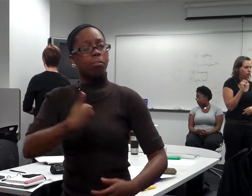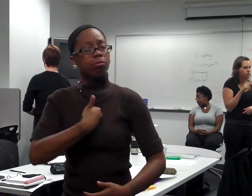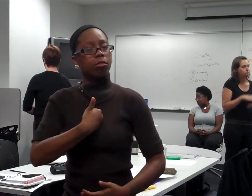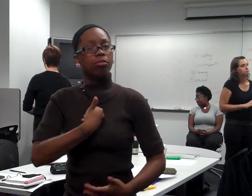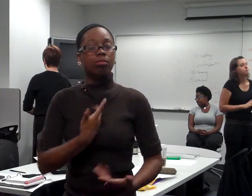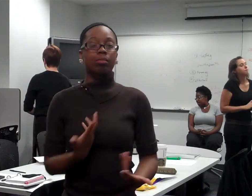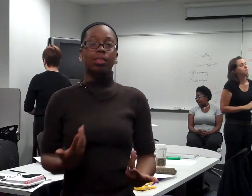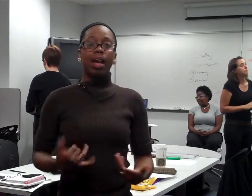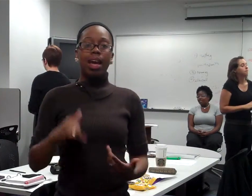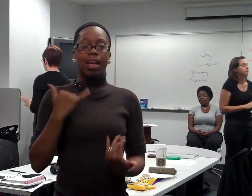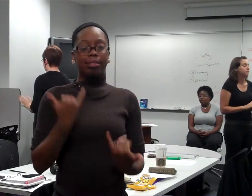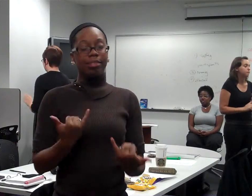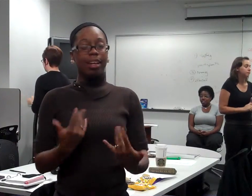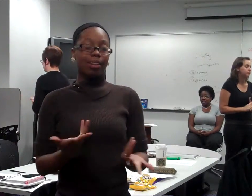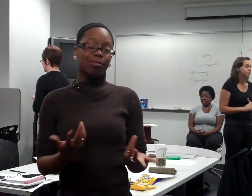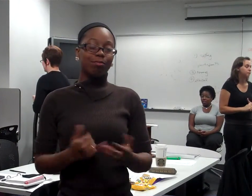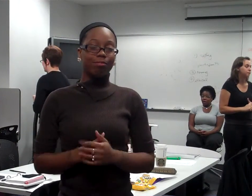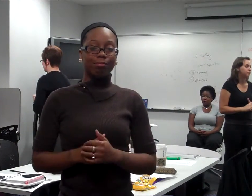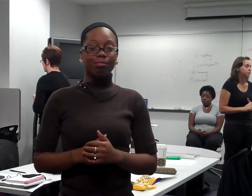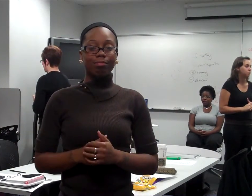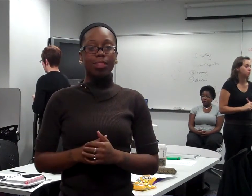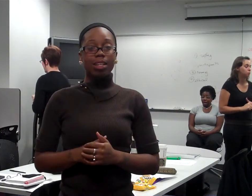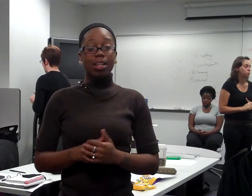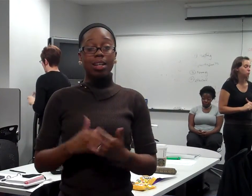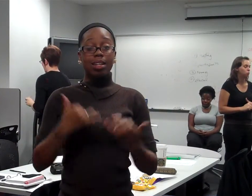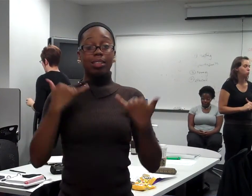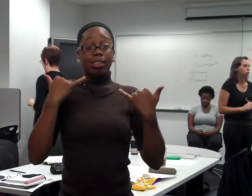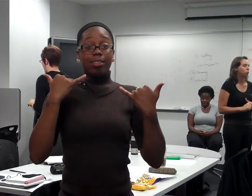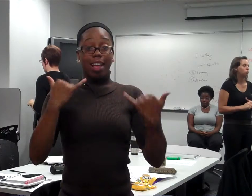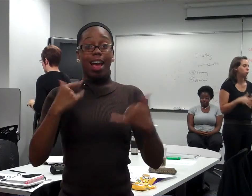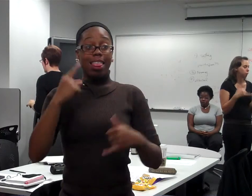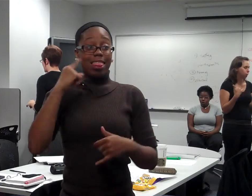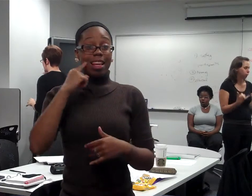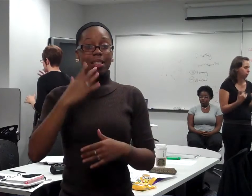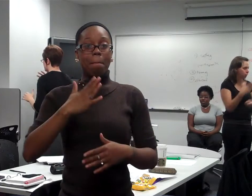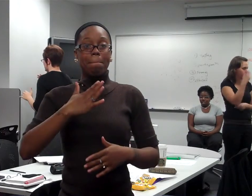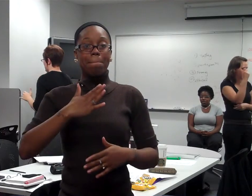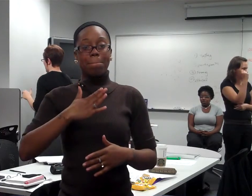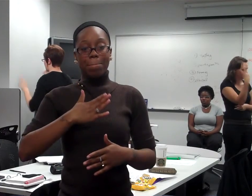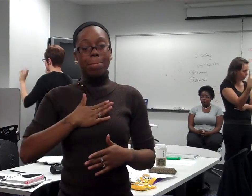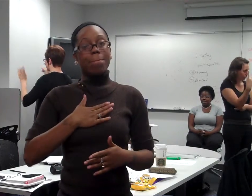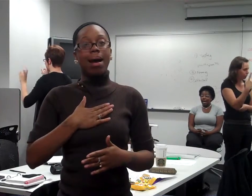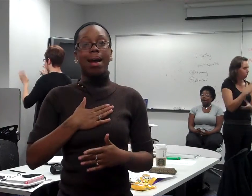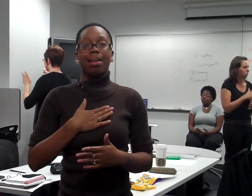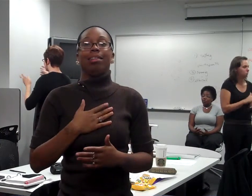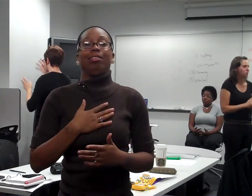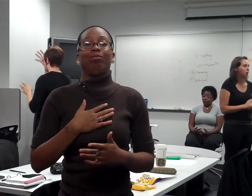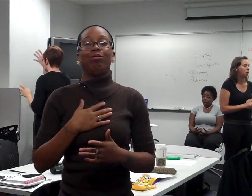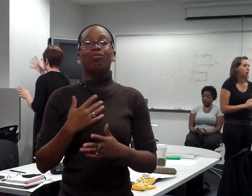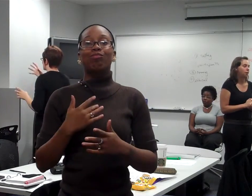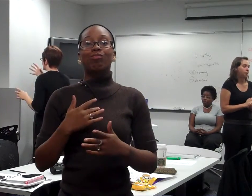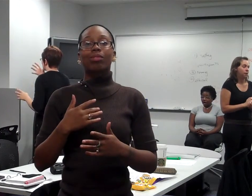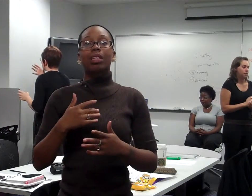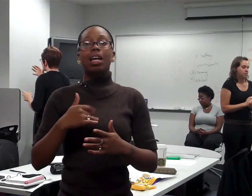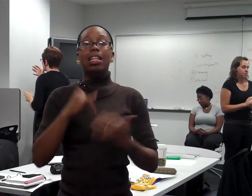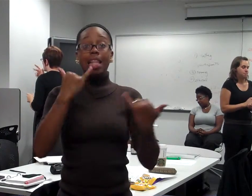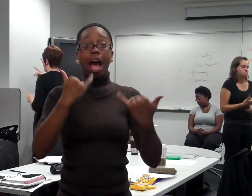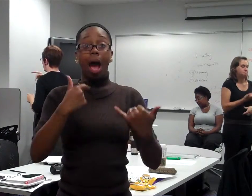son. I definitely think it is my parental payback for all of the dangerous rides I wanted to ride when I was very